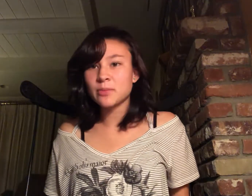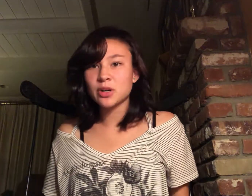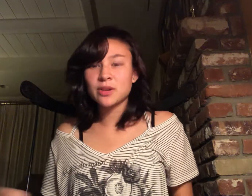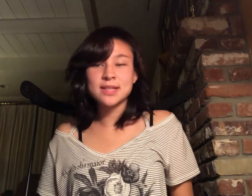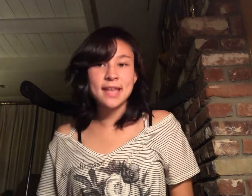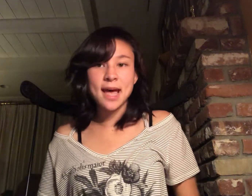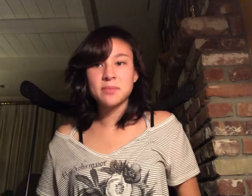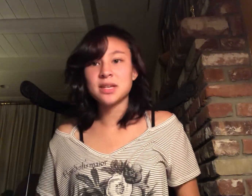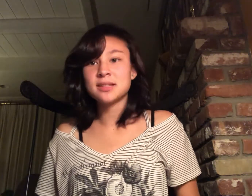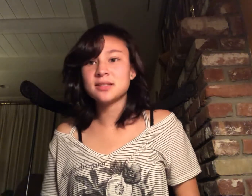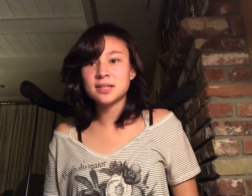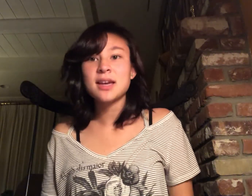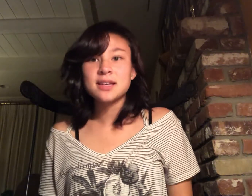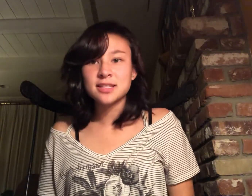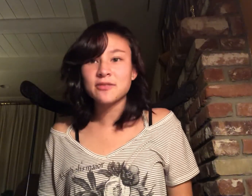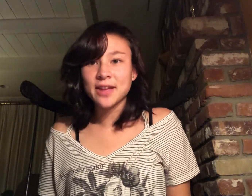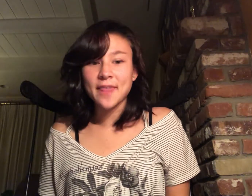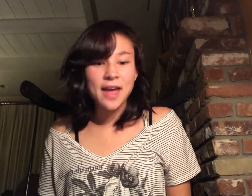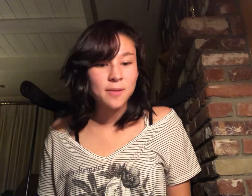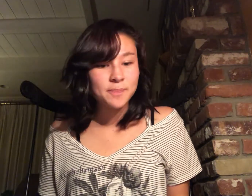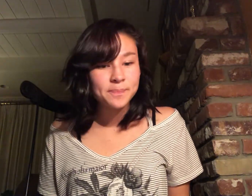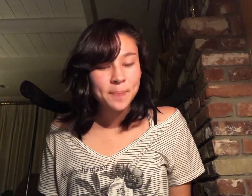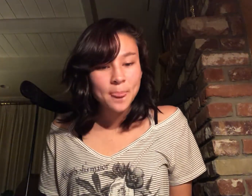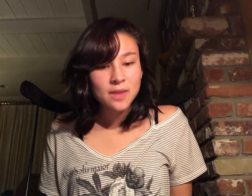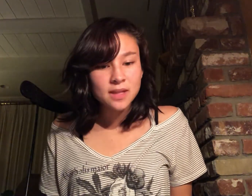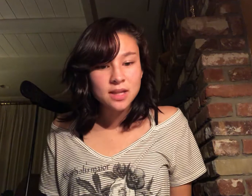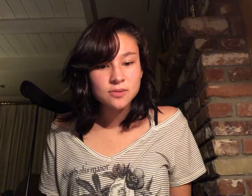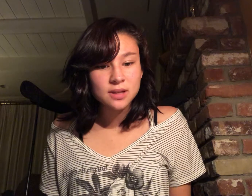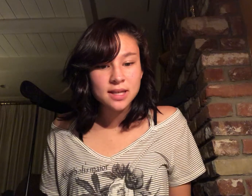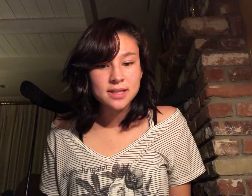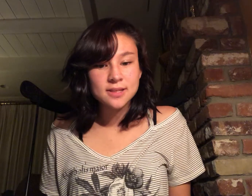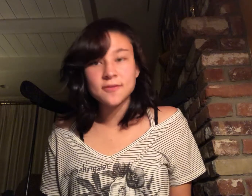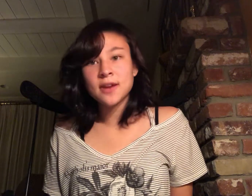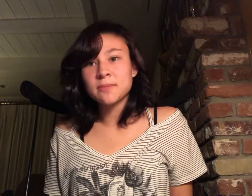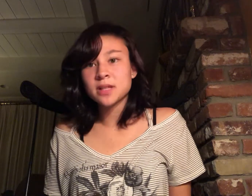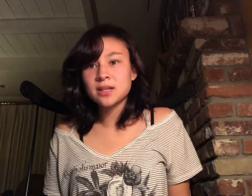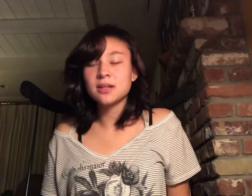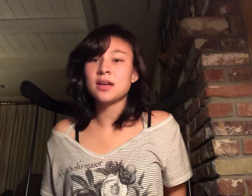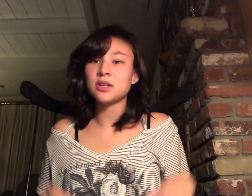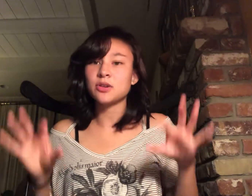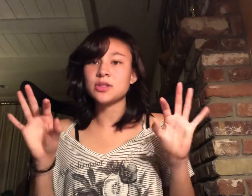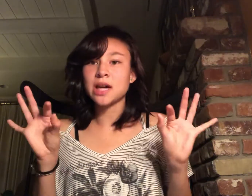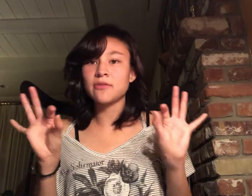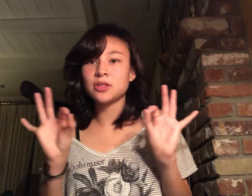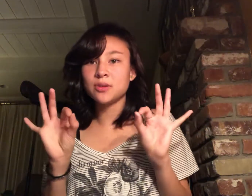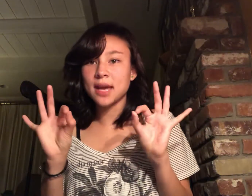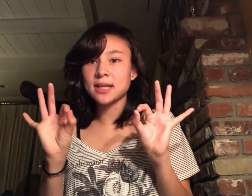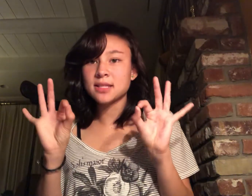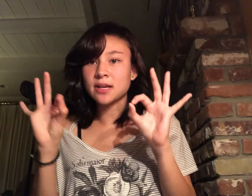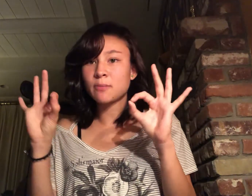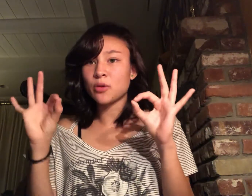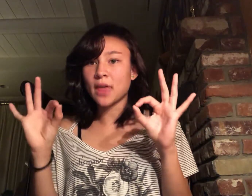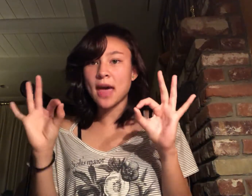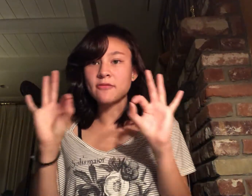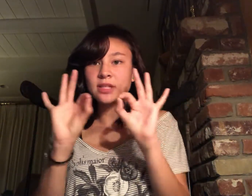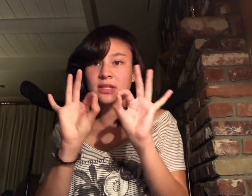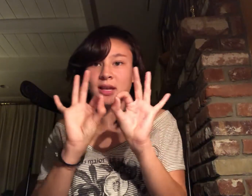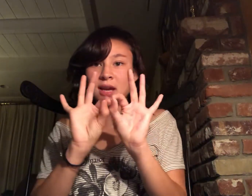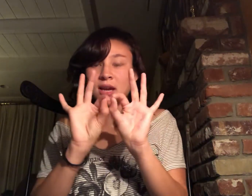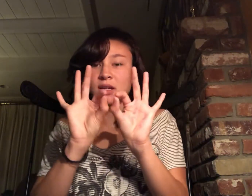summer, this happened, stuff like that. The next one is family. You're going to have two hands, they're both F's. You're